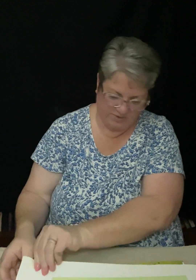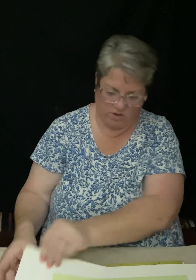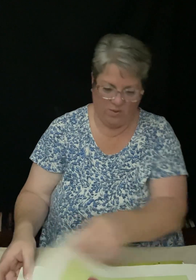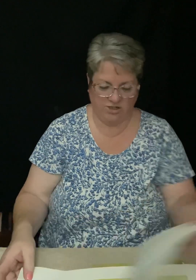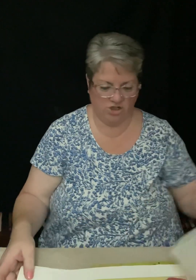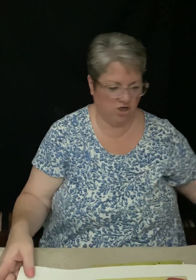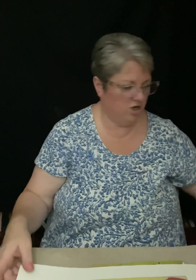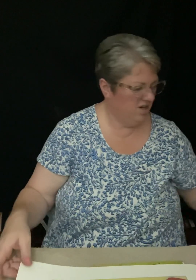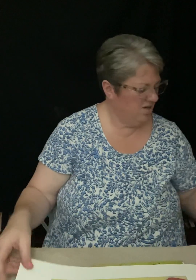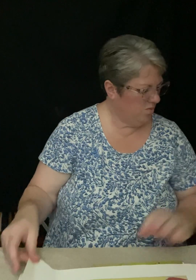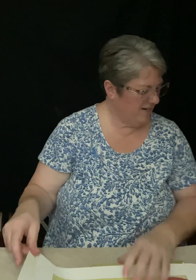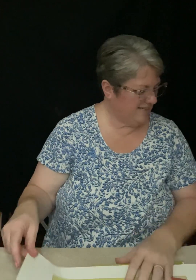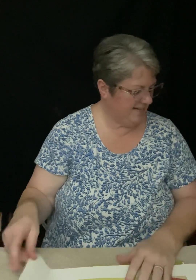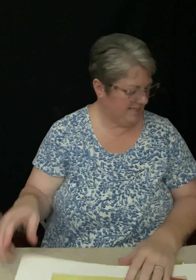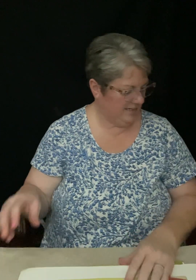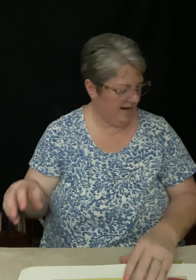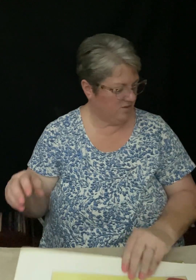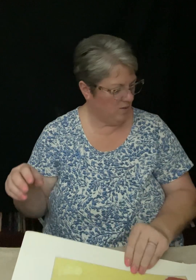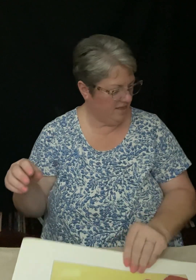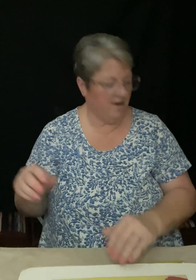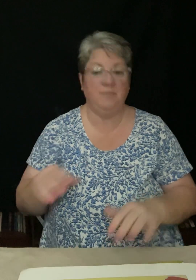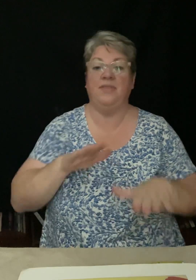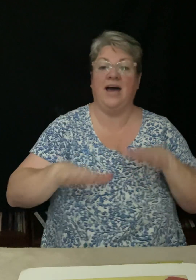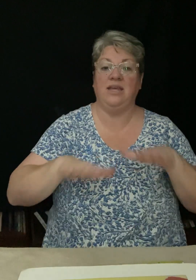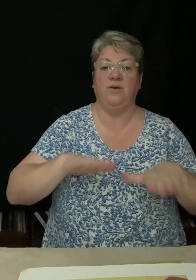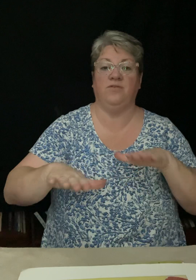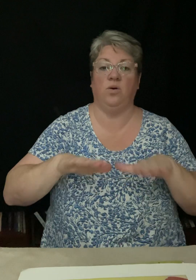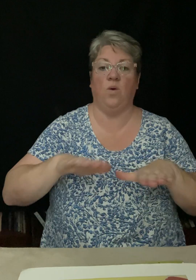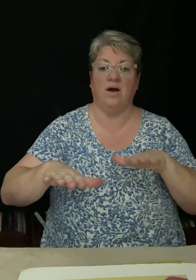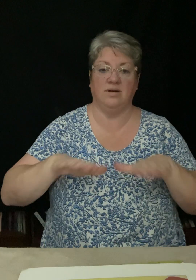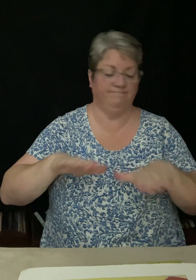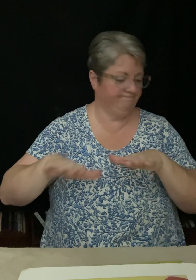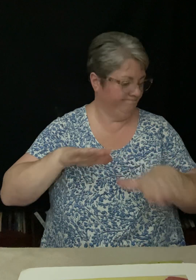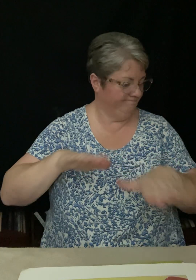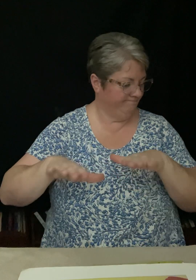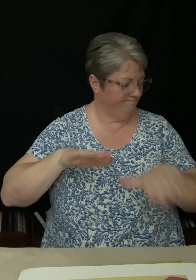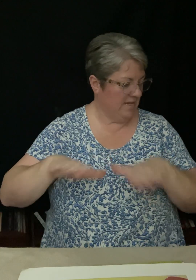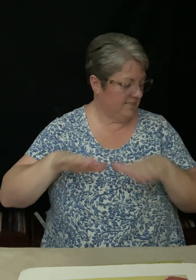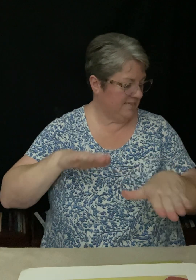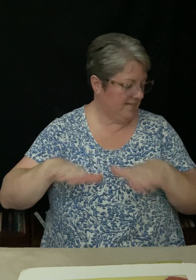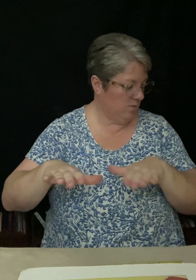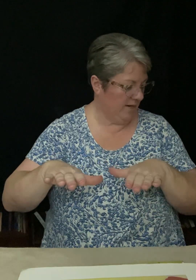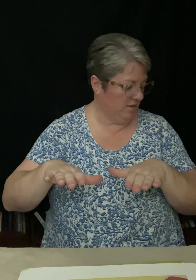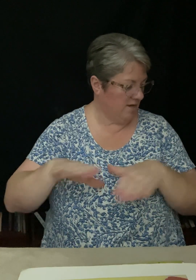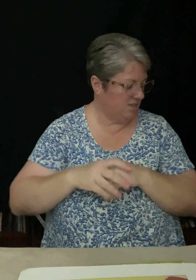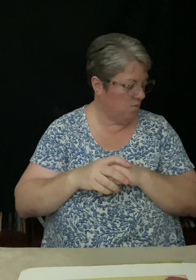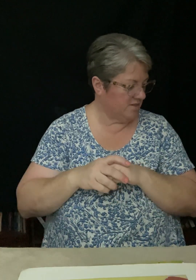wasn't quite sure what it tasted like. So while he thought about that, he went for a walk. Since he didn't want to get lost, he walked around